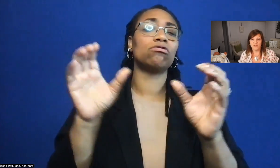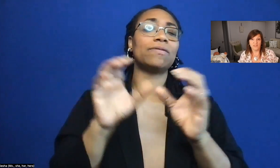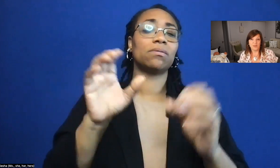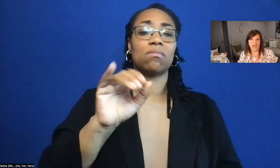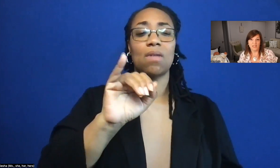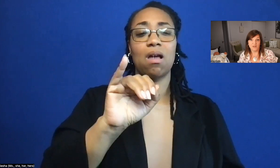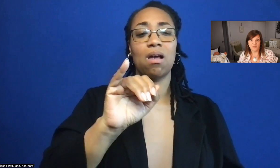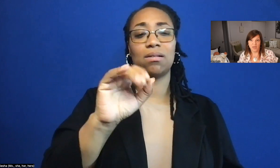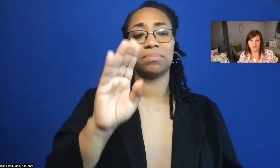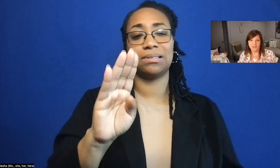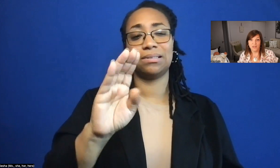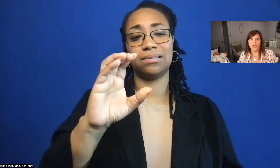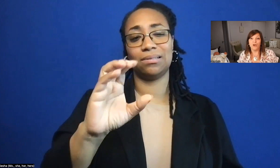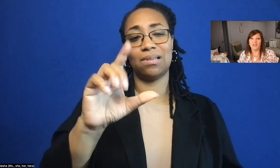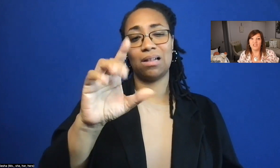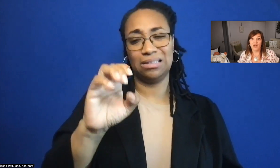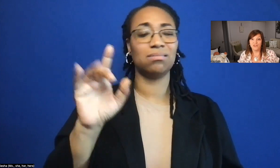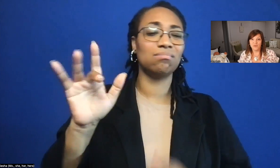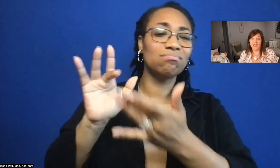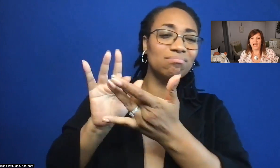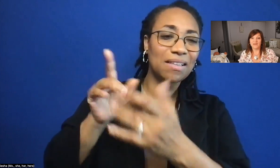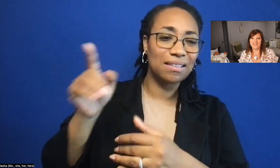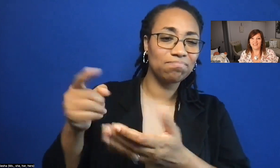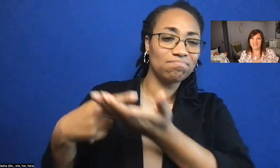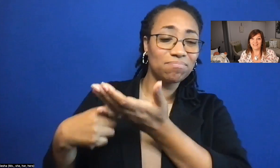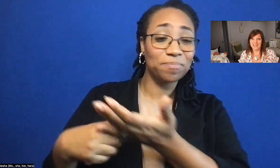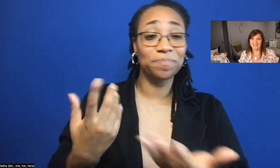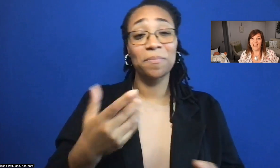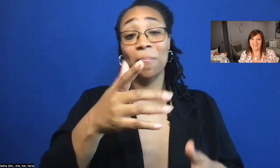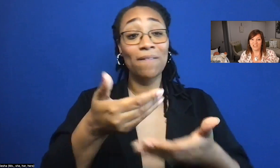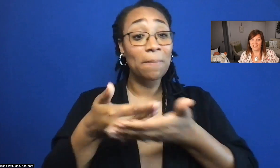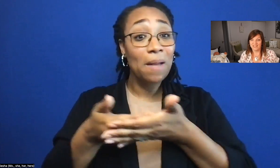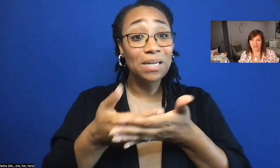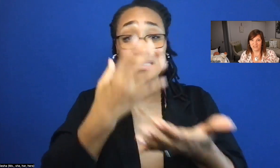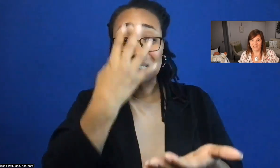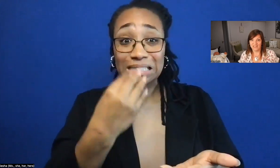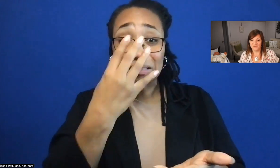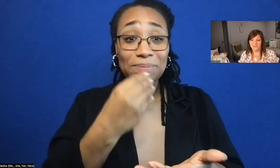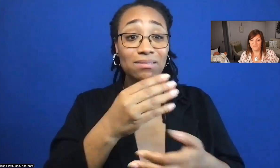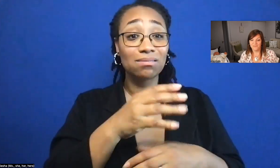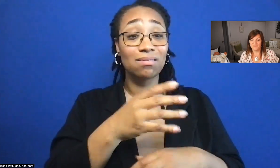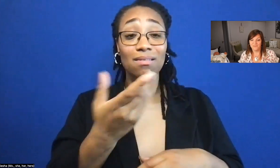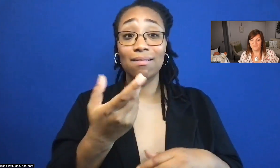milk supply you expect, reach out to an IBCLC lactation consultant.